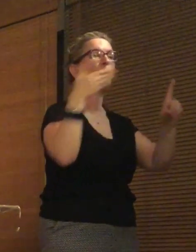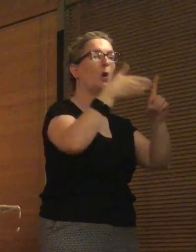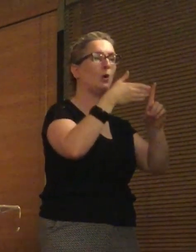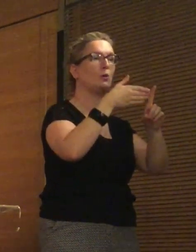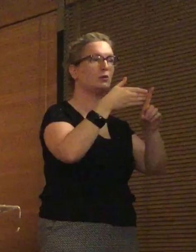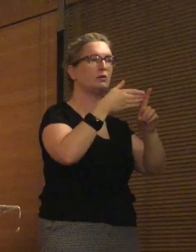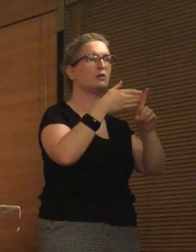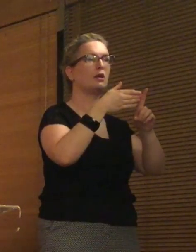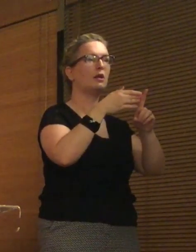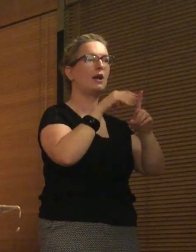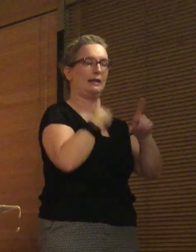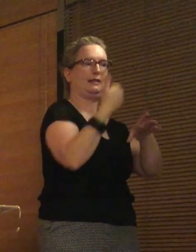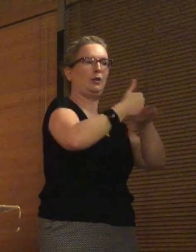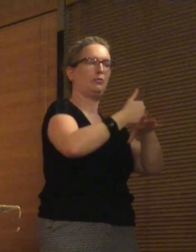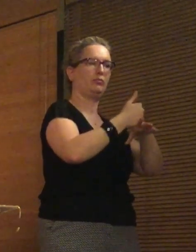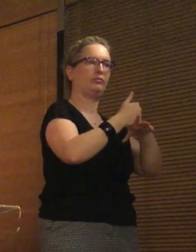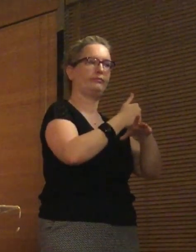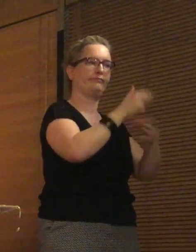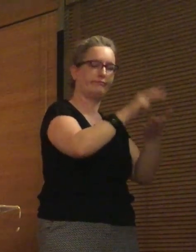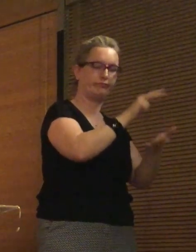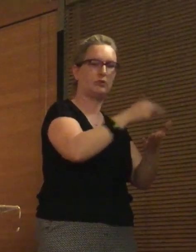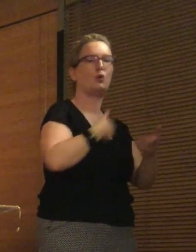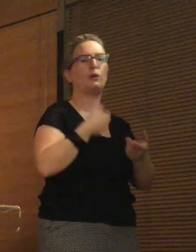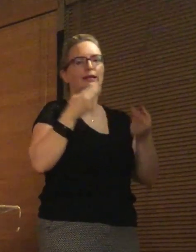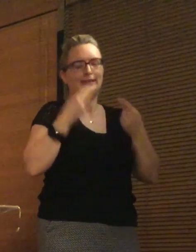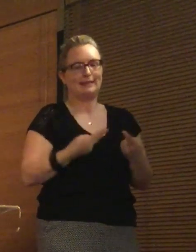respected and put into place, we are to have